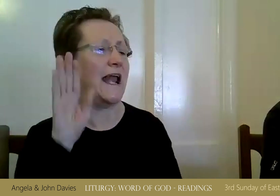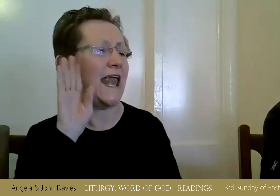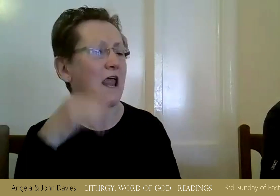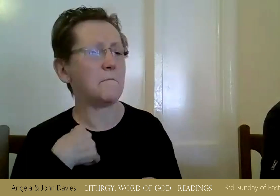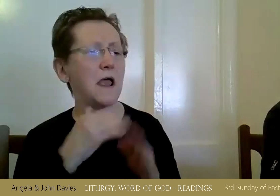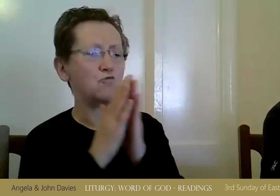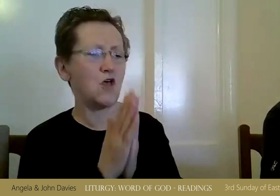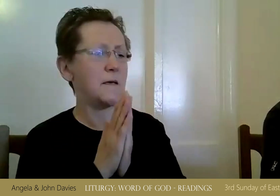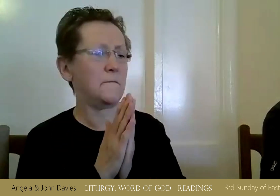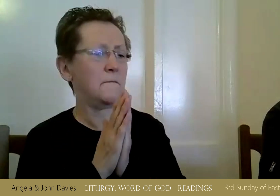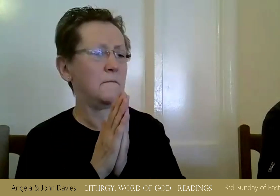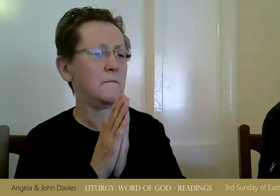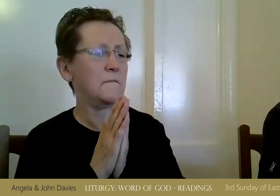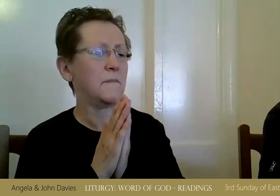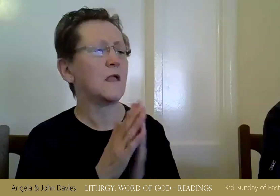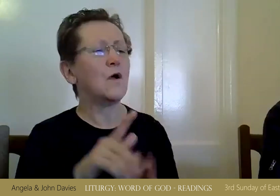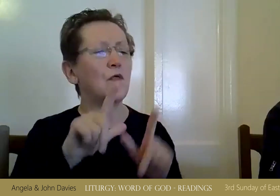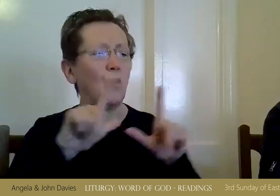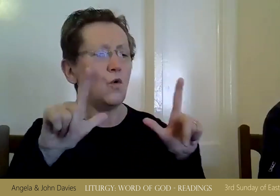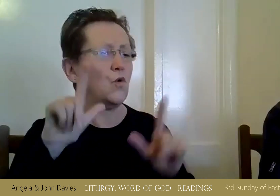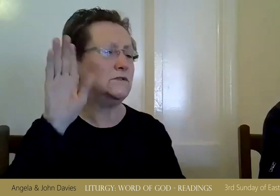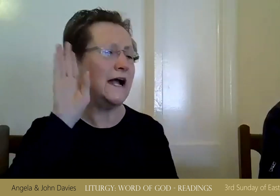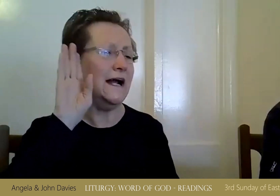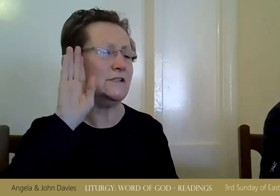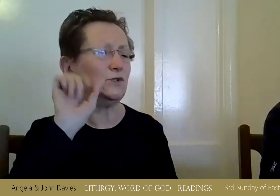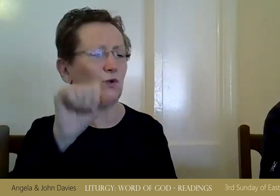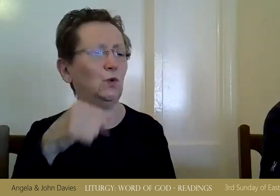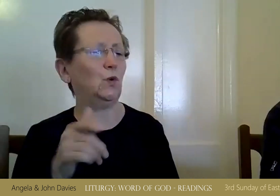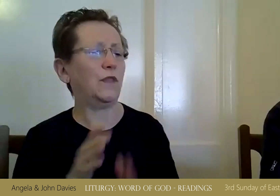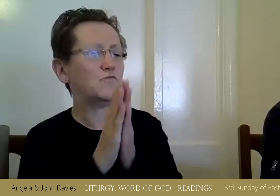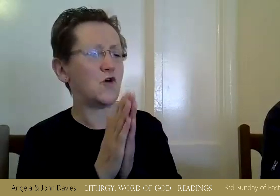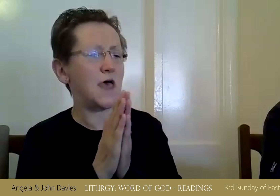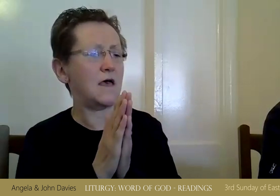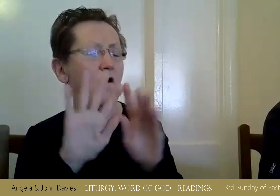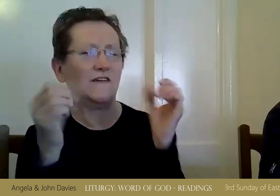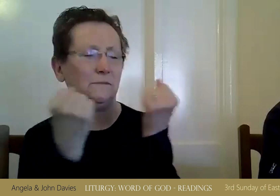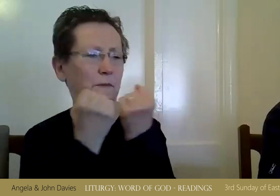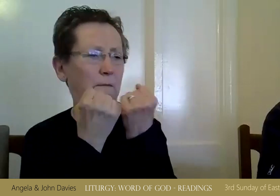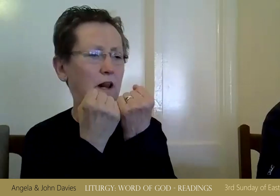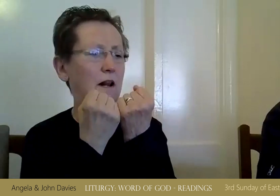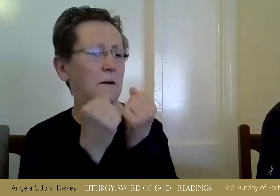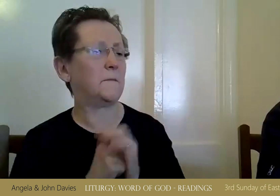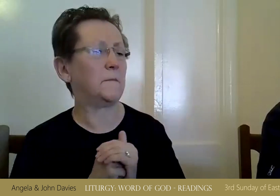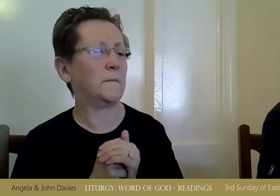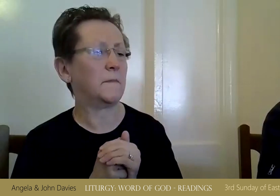hear my prayer. The Lord listens to the prayers of his people.